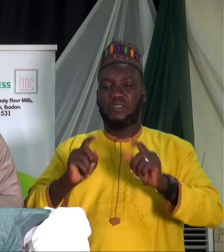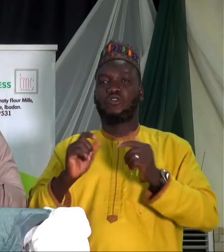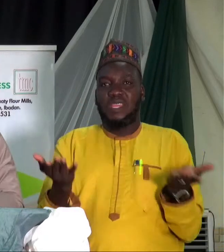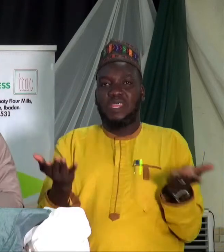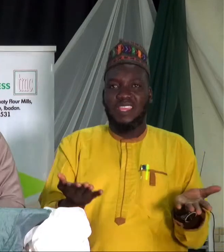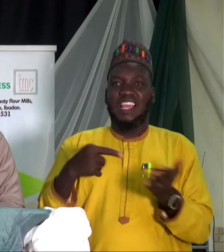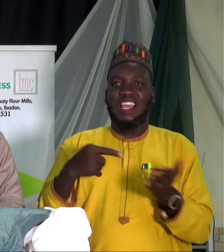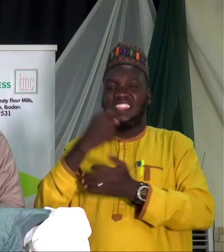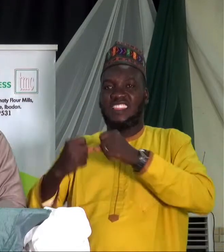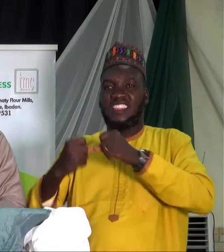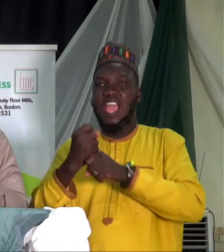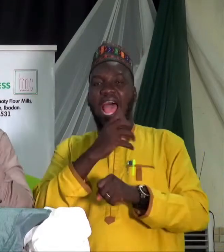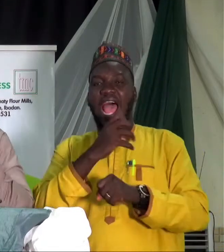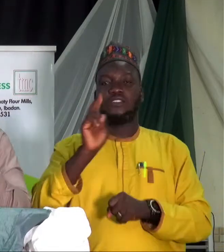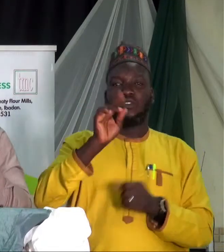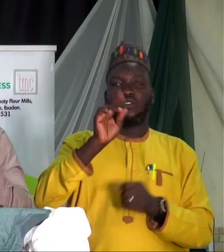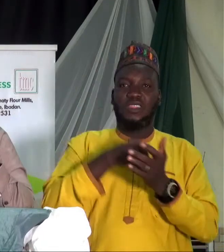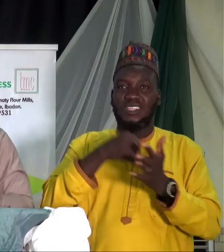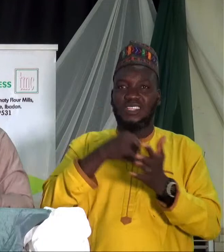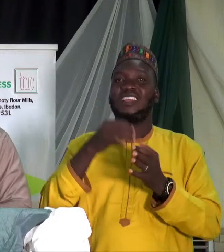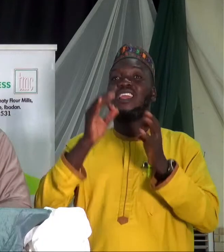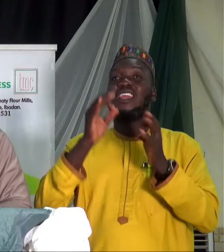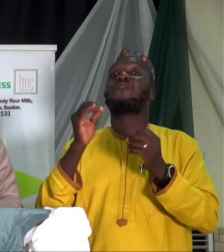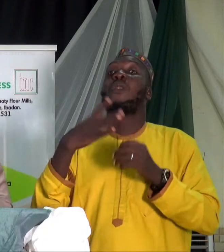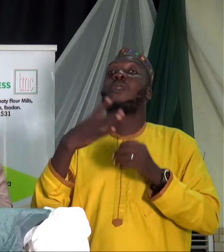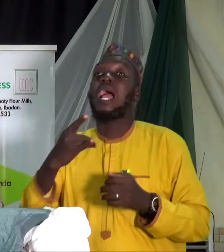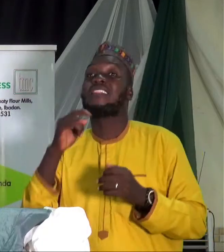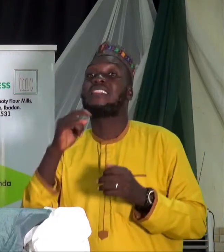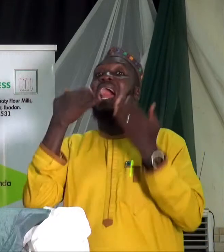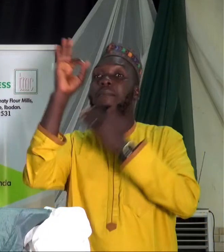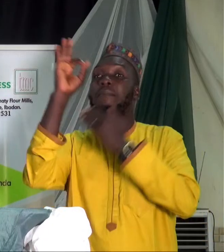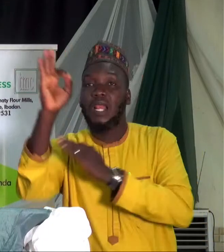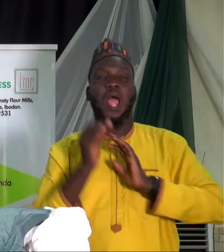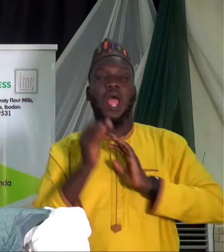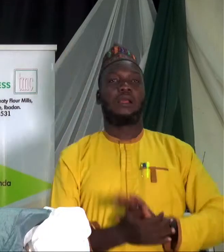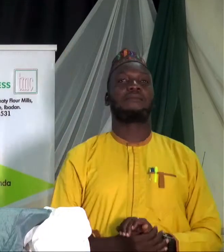lò tá a dúró bí ẹni bá wù kó dúpẹ́ fọlọ́run